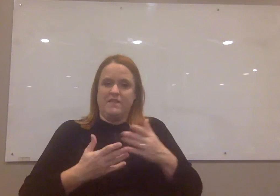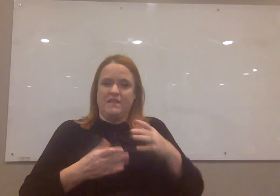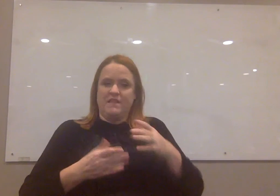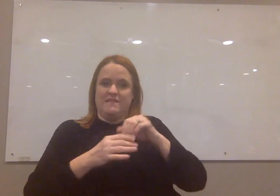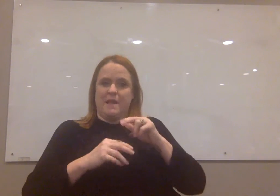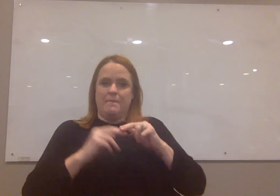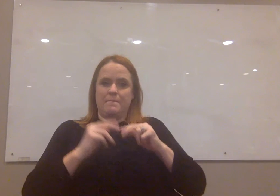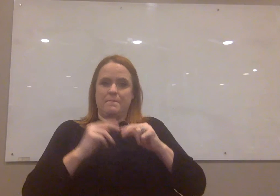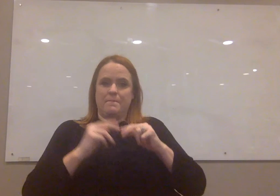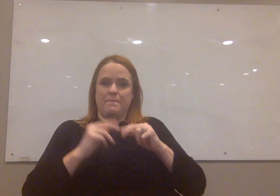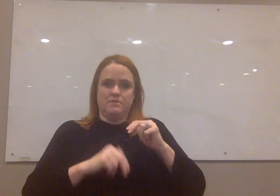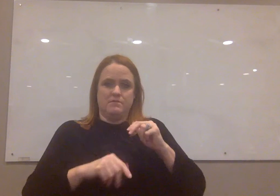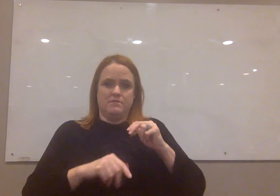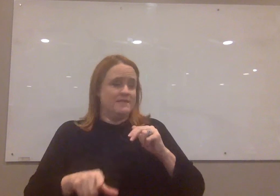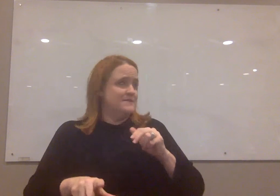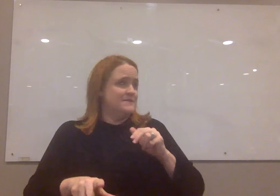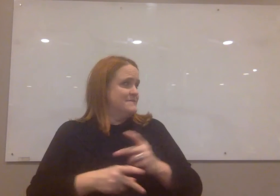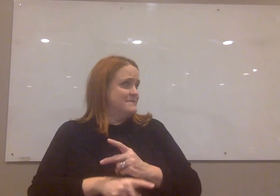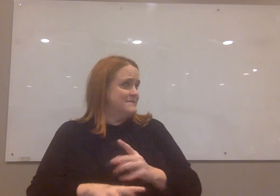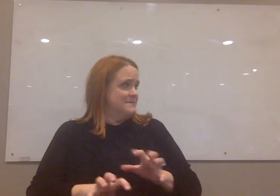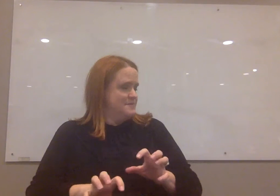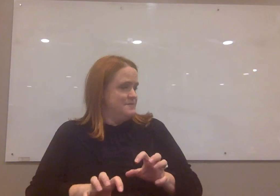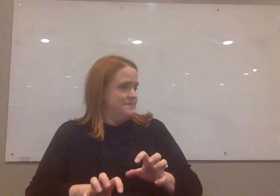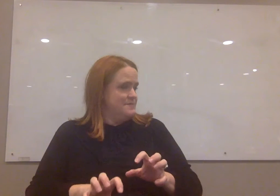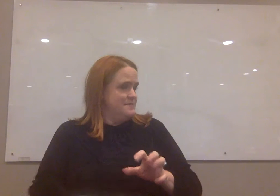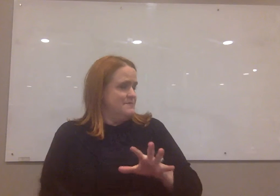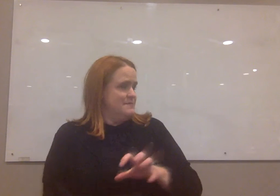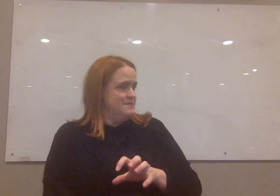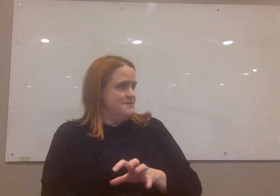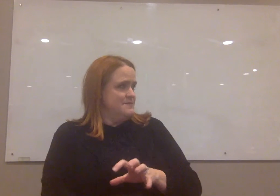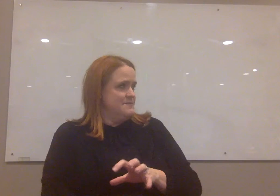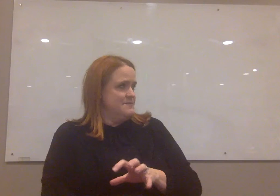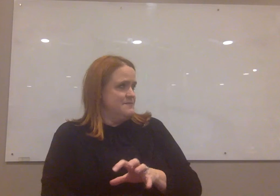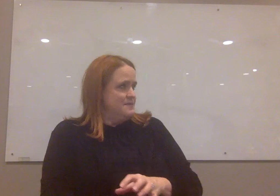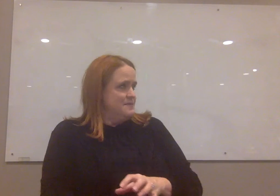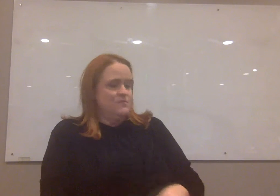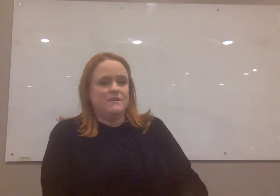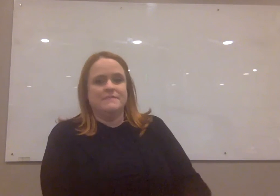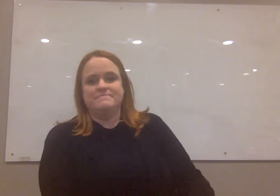I think they turn off some of the old features, if I remember correctly, in the debs that they ship.